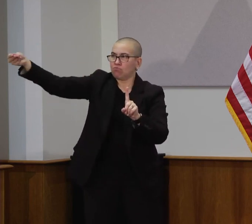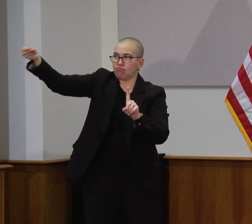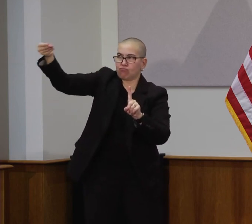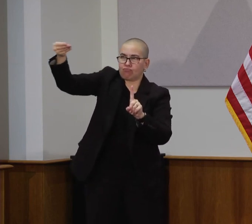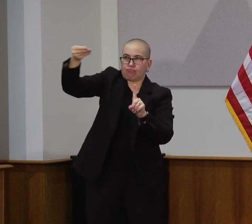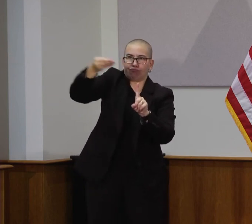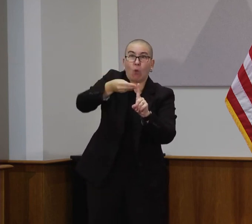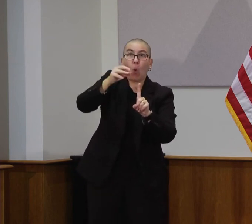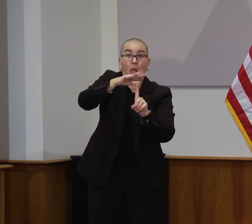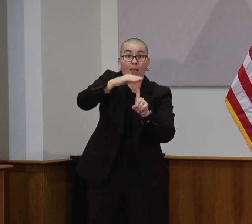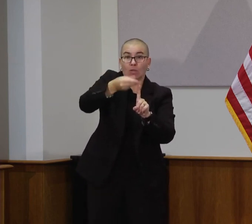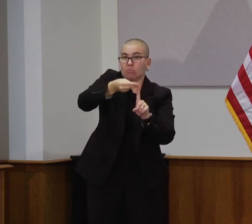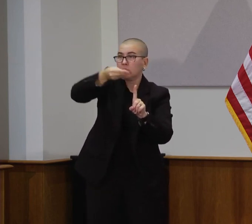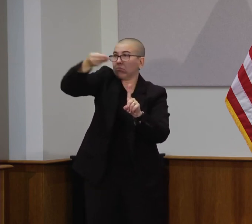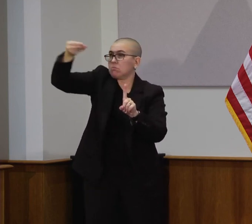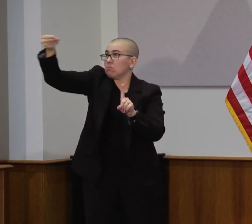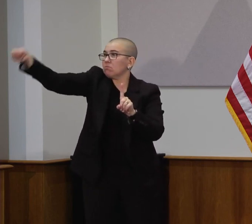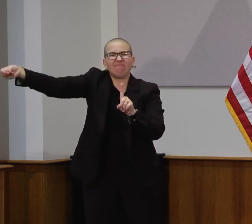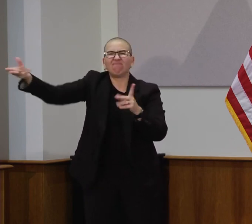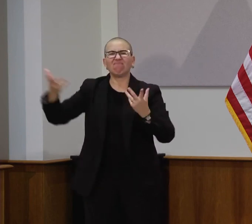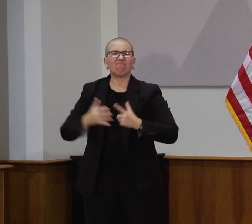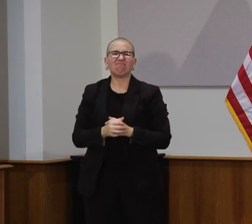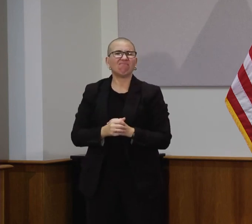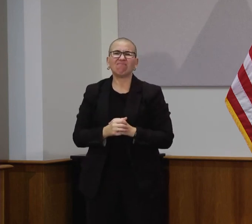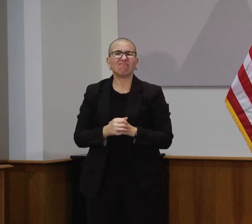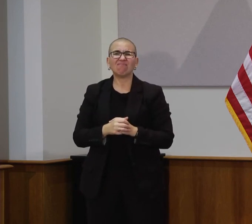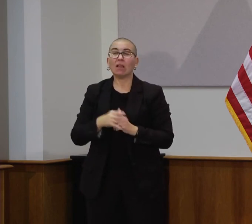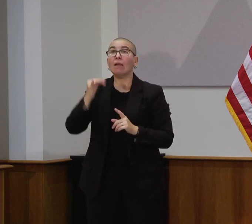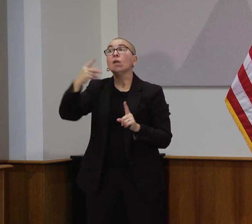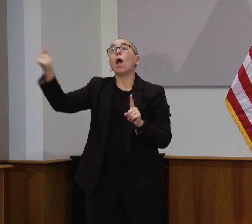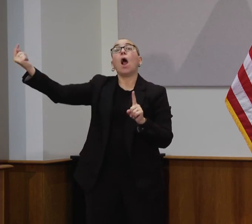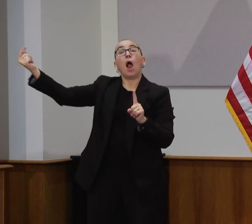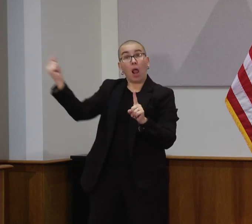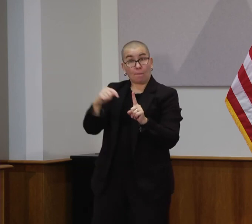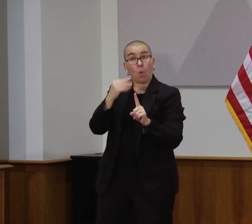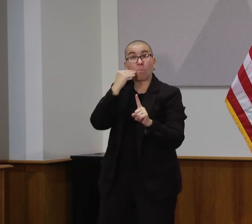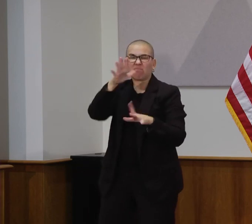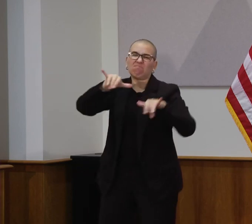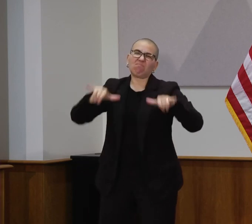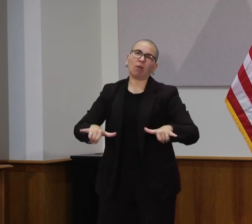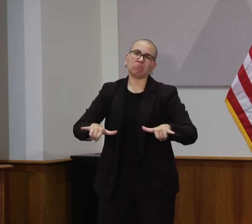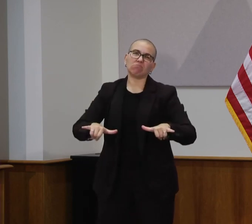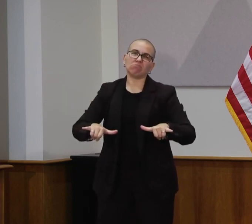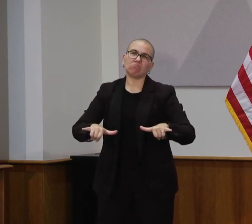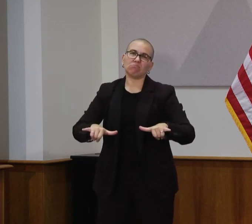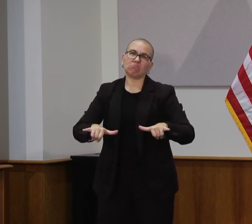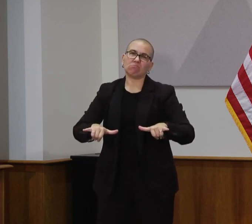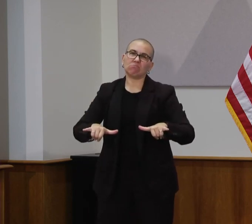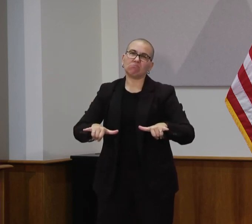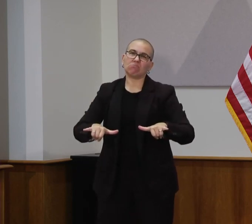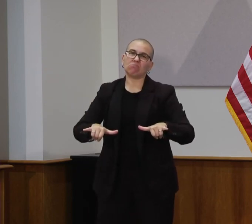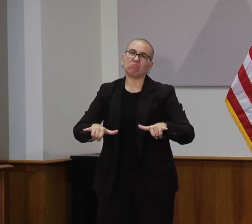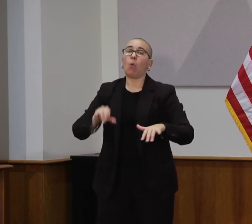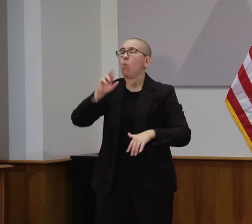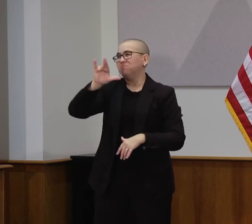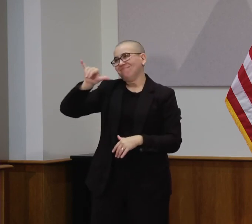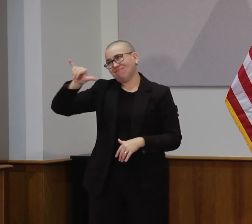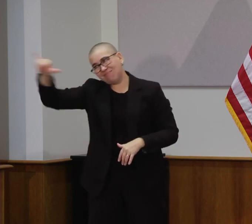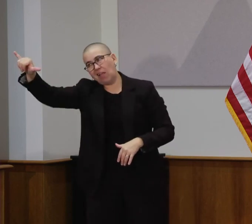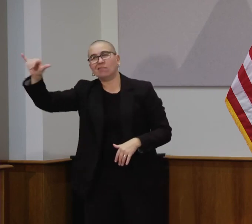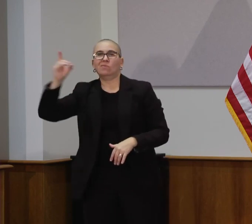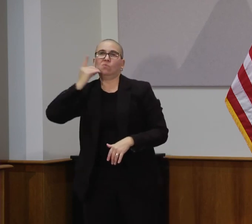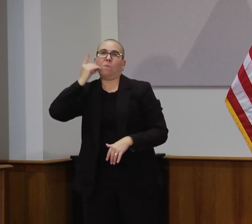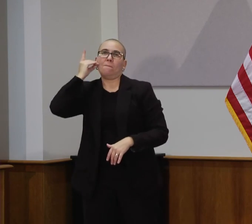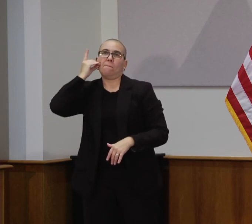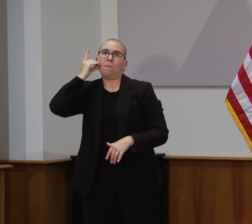and stay home if you can, or just stay here in Minnesota and on campus. If you must travel away from